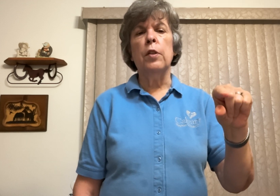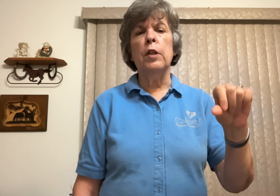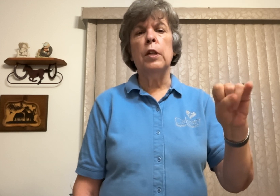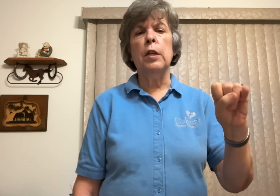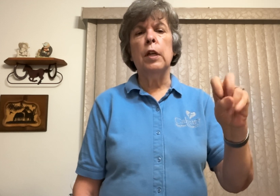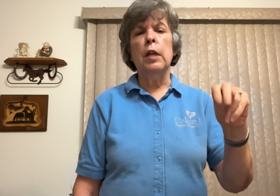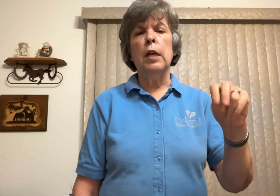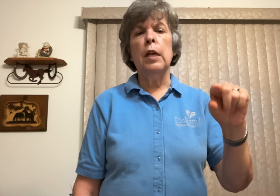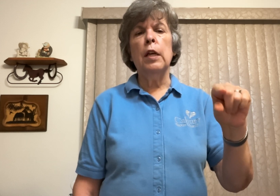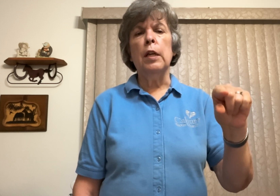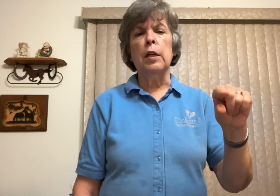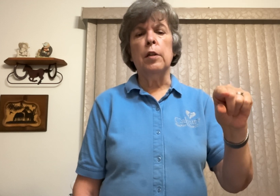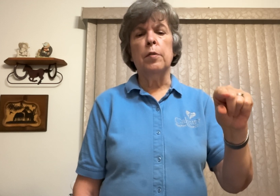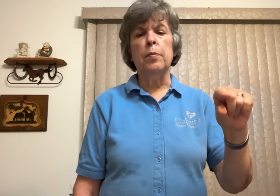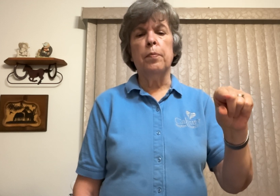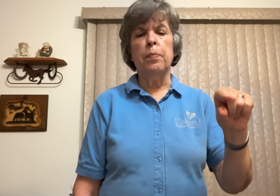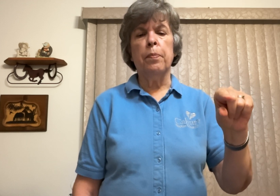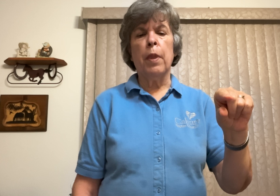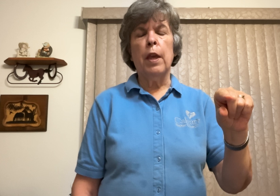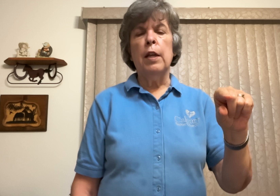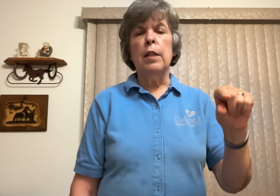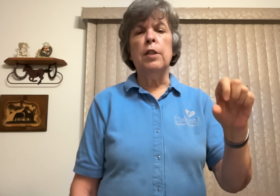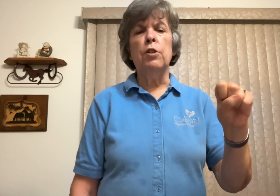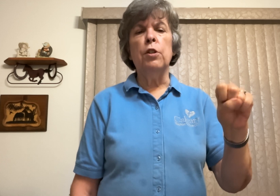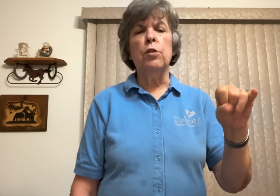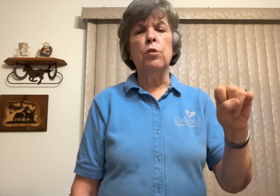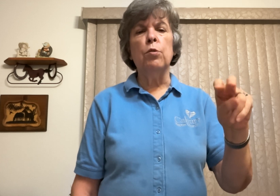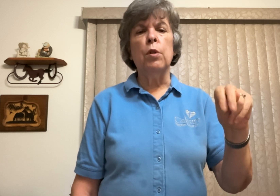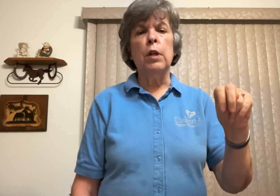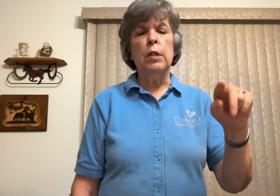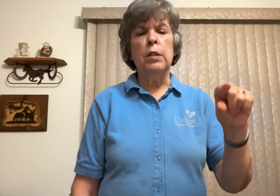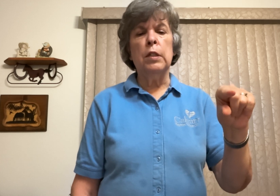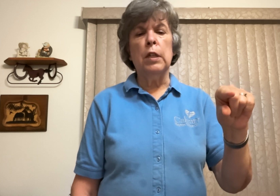think ing. And then you can do sing,